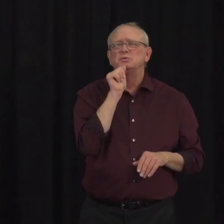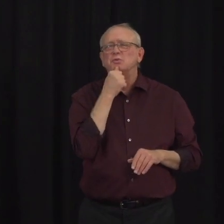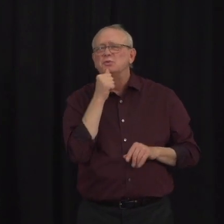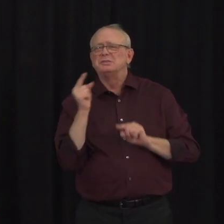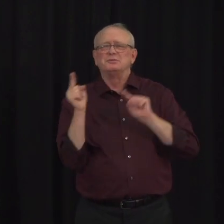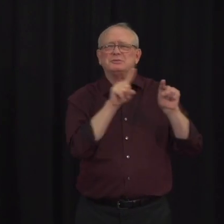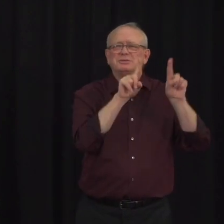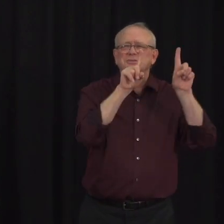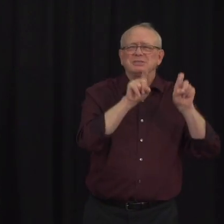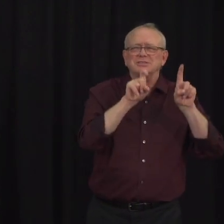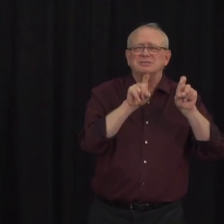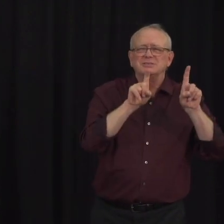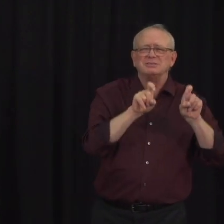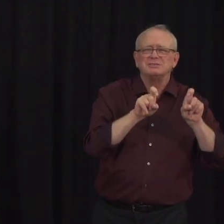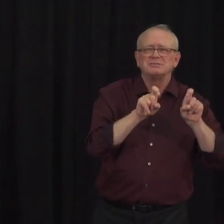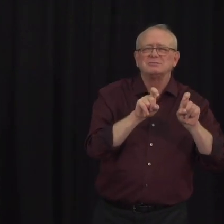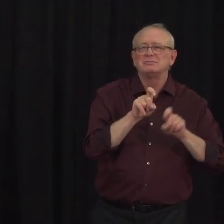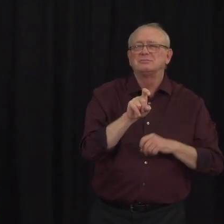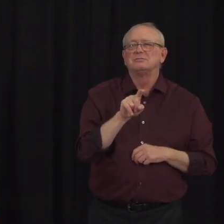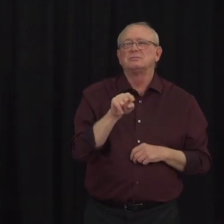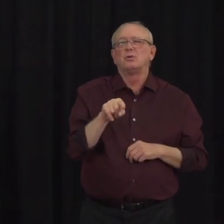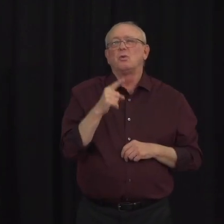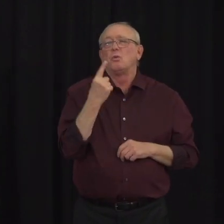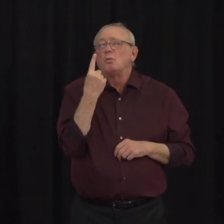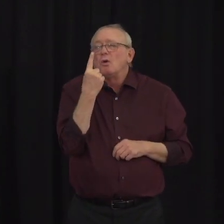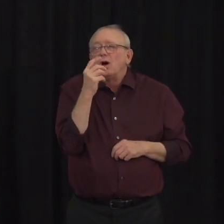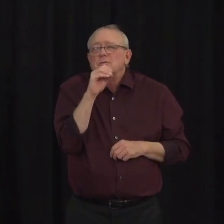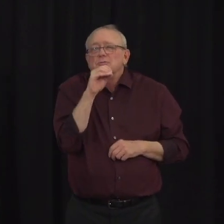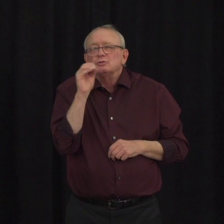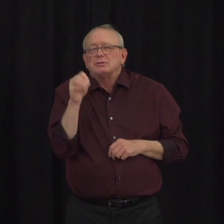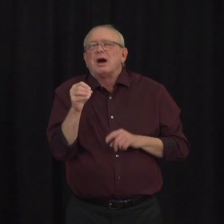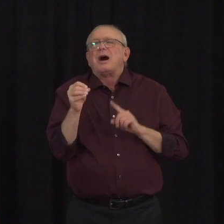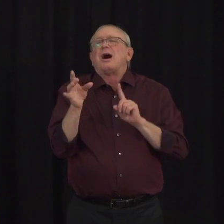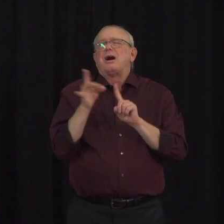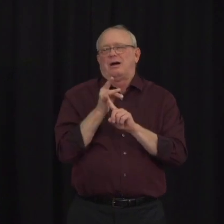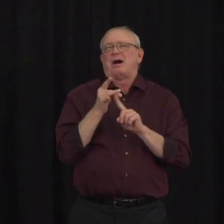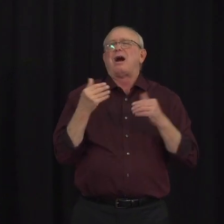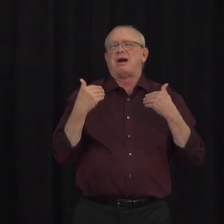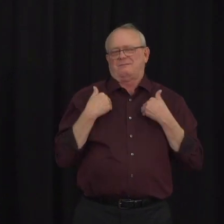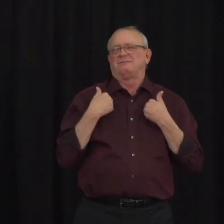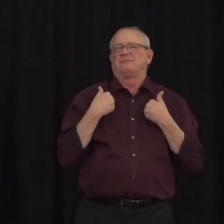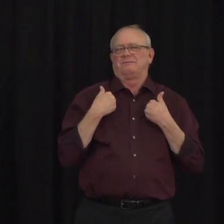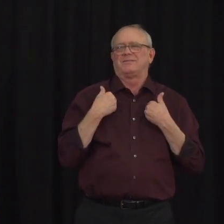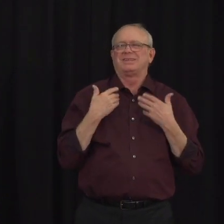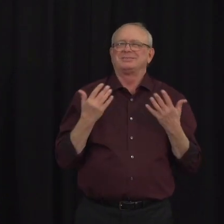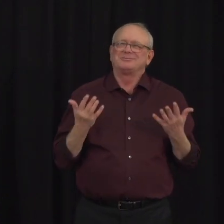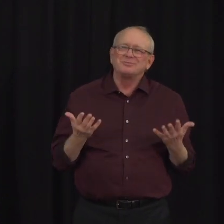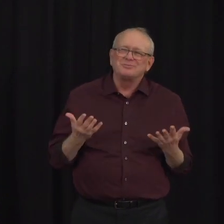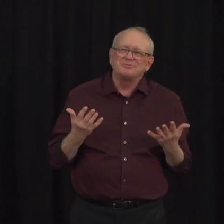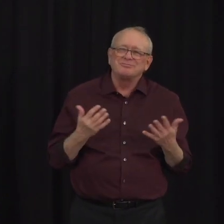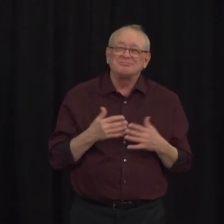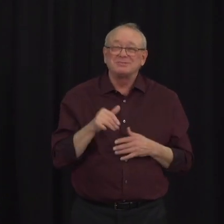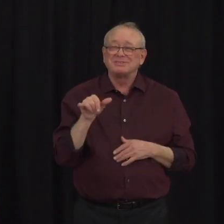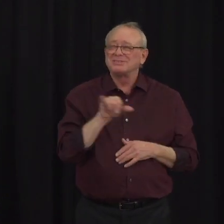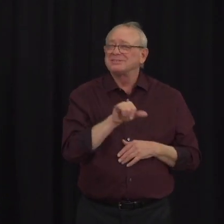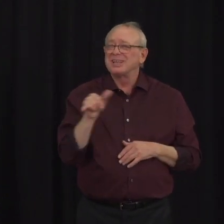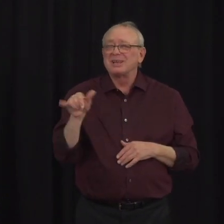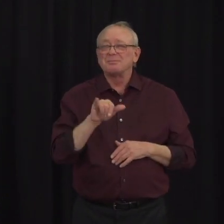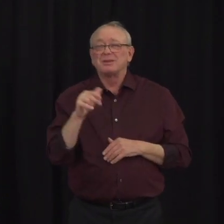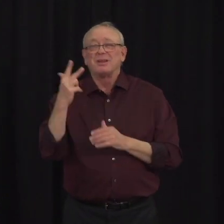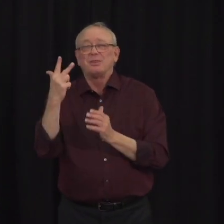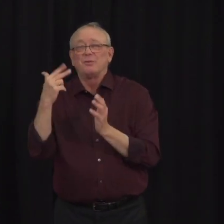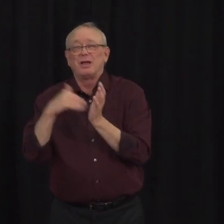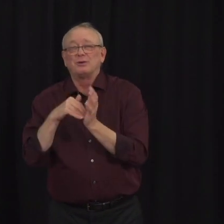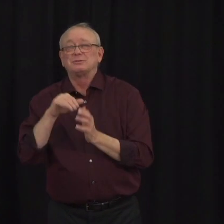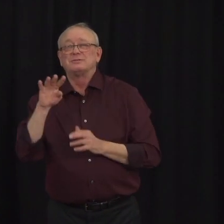than 1% of those tests were positive. Similarly, more than 3,300 children were tested with a